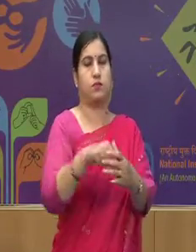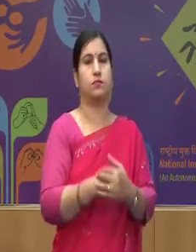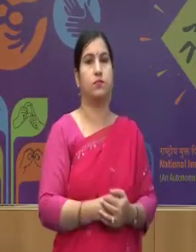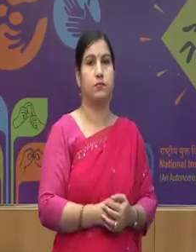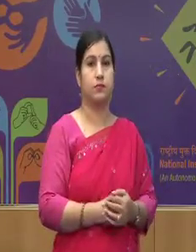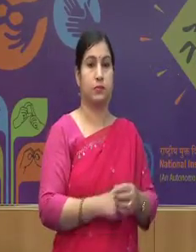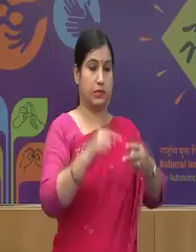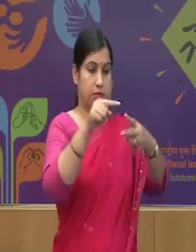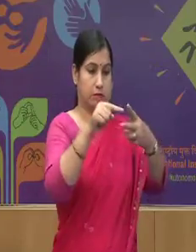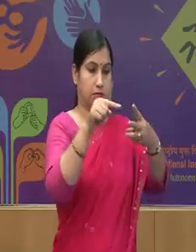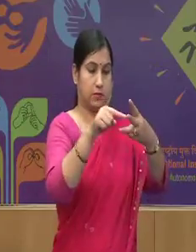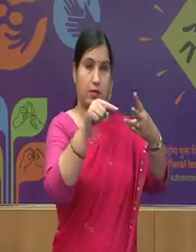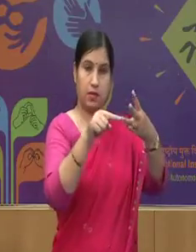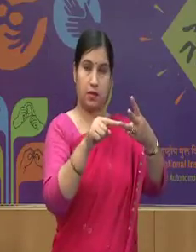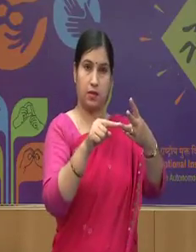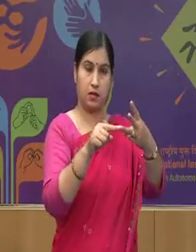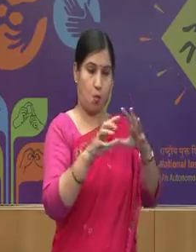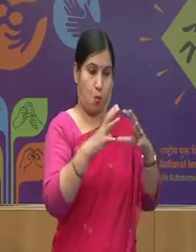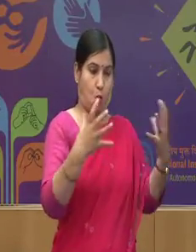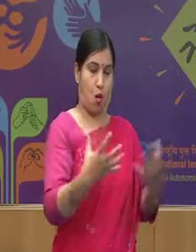Three world leaders were behind its birth.